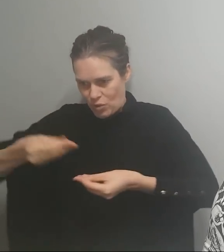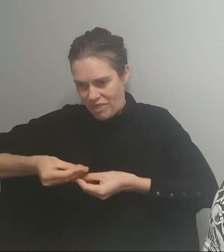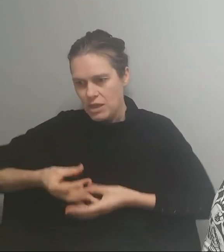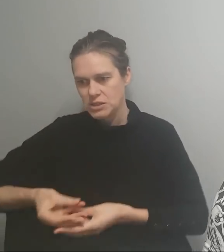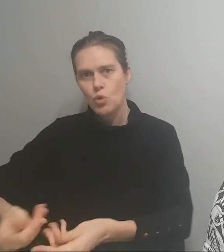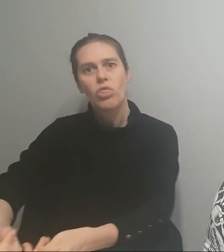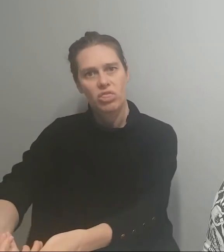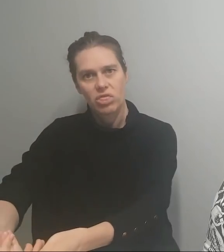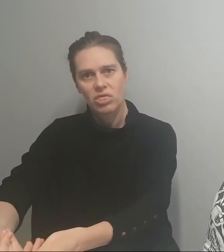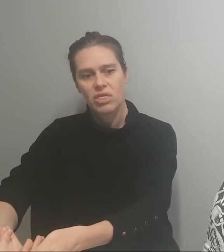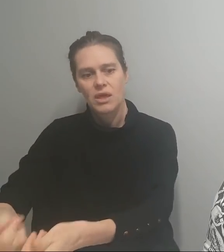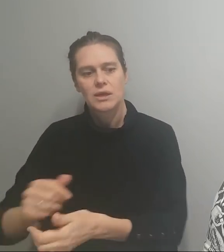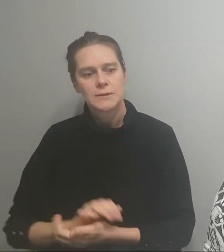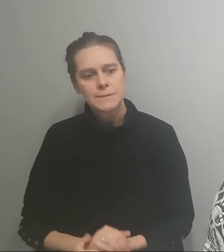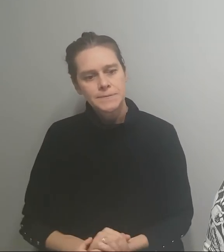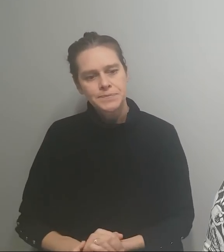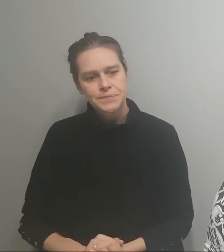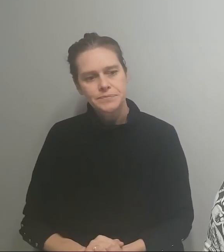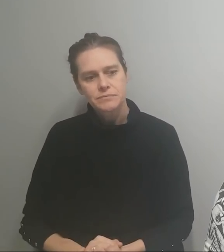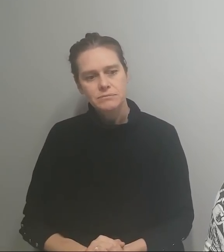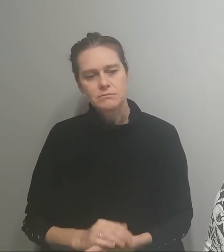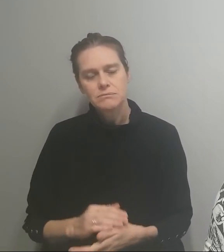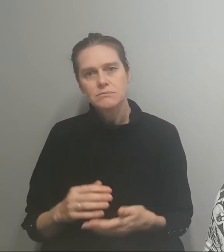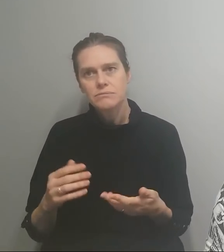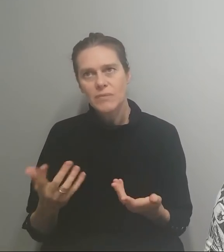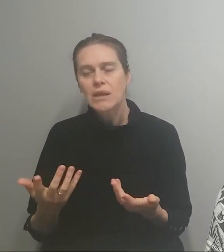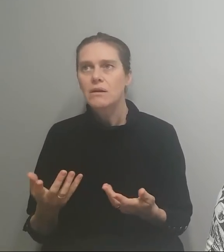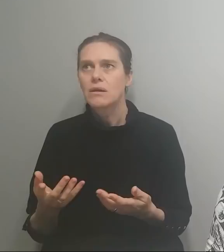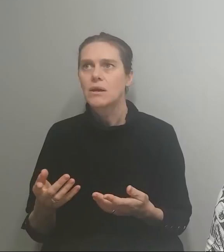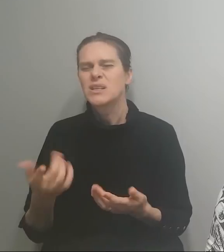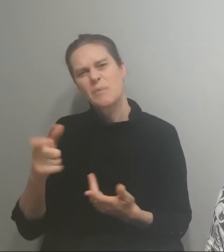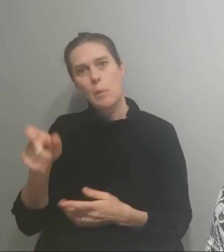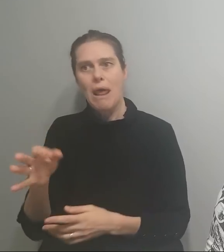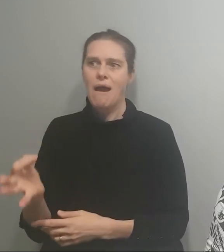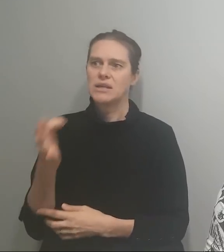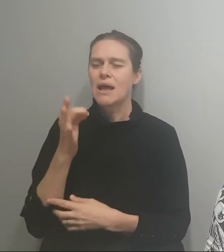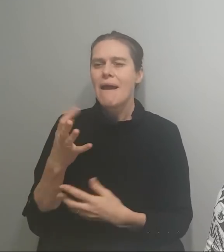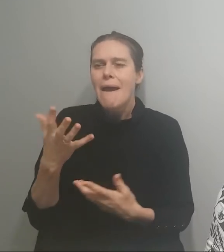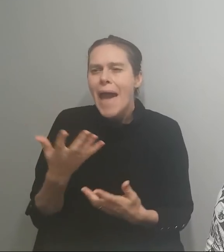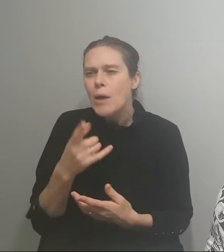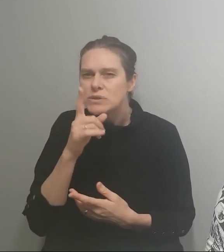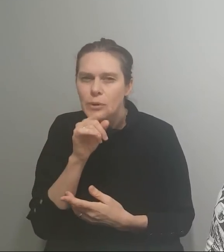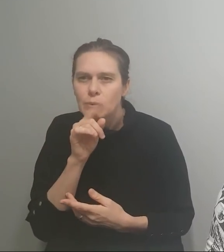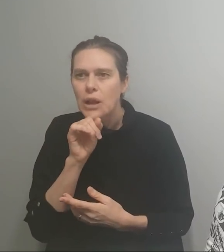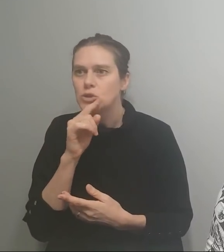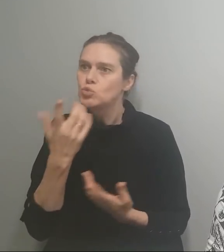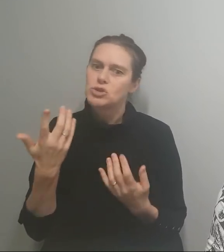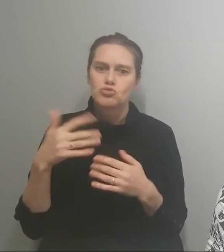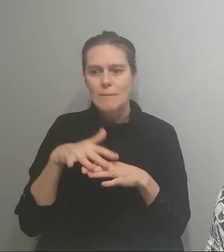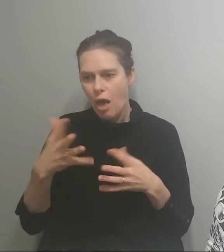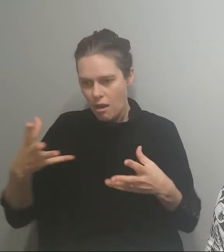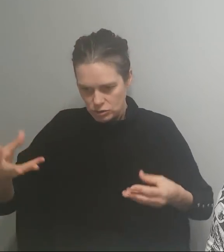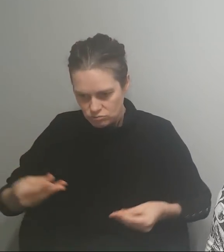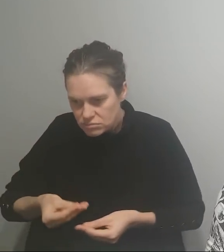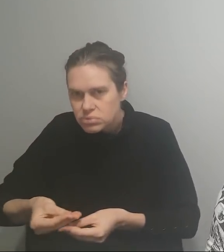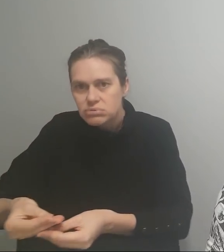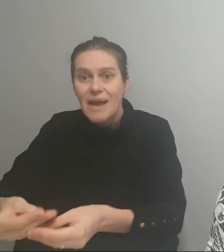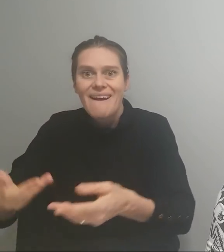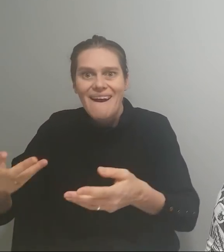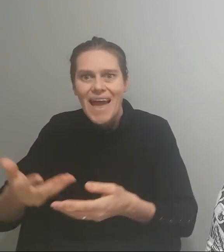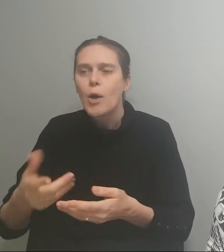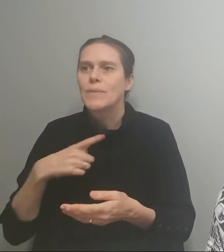with when it's not yet clear whether support will be provided via ACC or the disability support